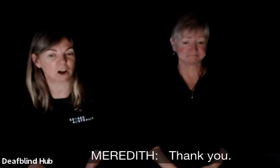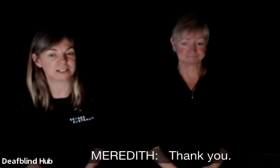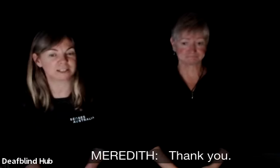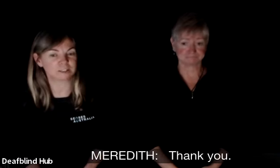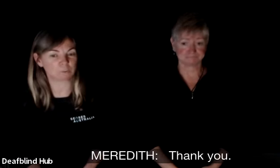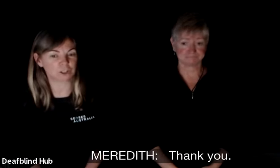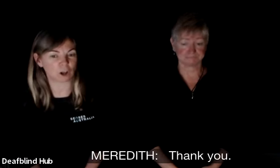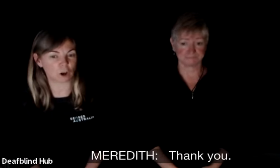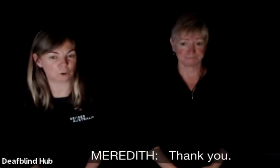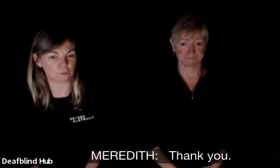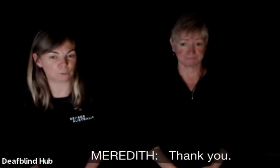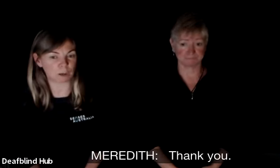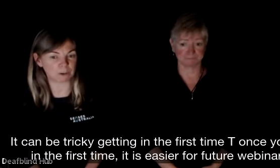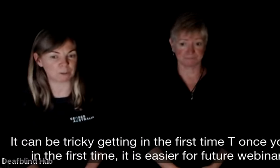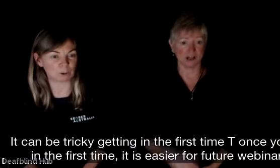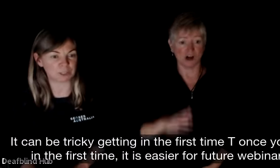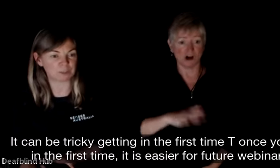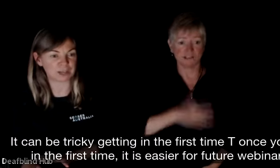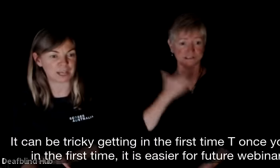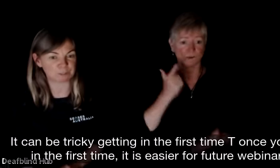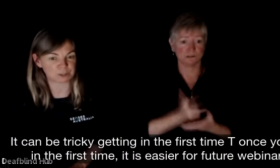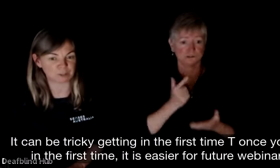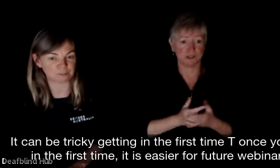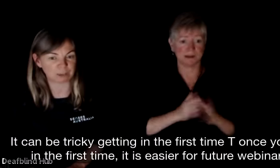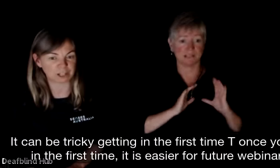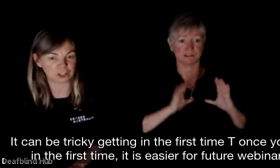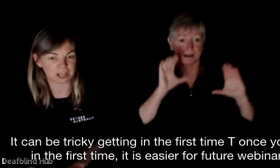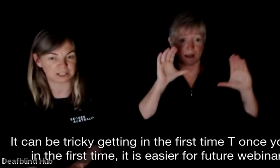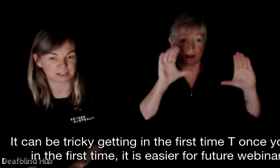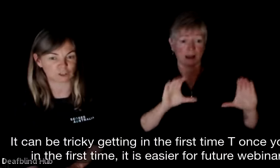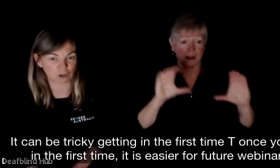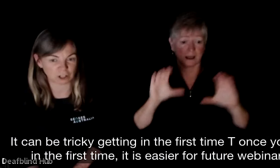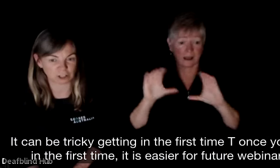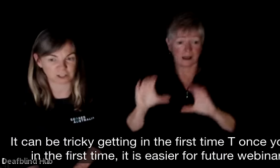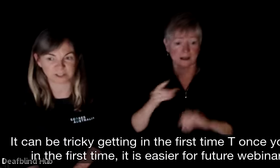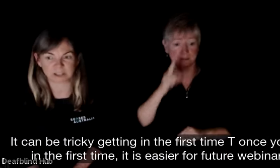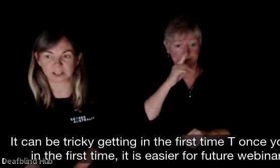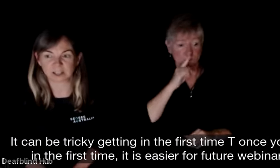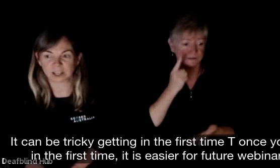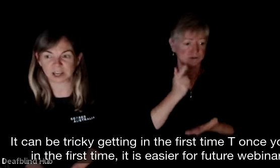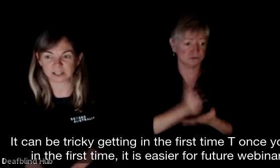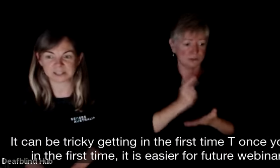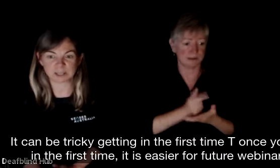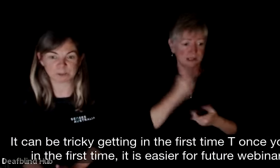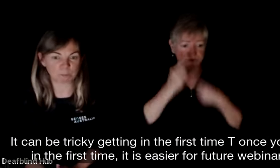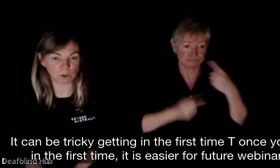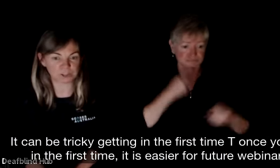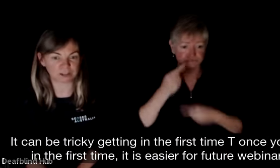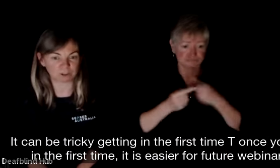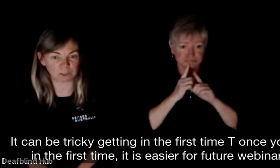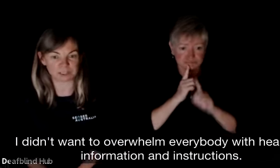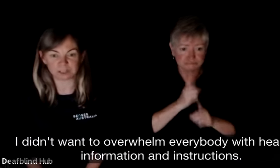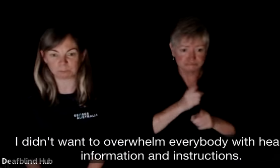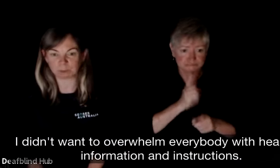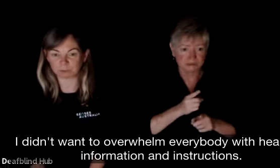And I didn't want to overwhelm everybody with heaps of information and instructions. And it seems most